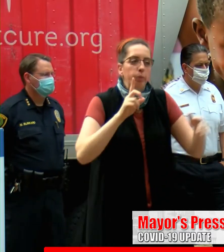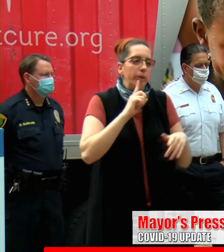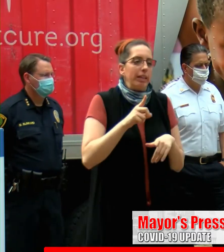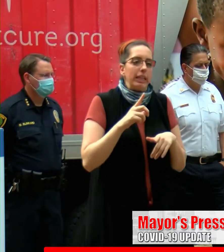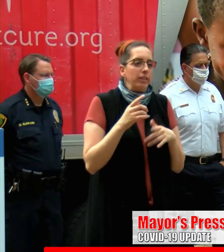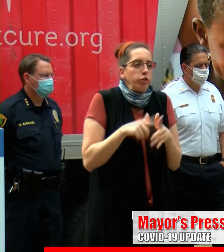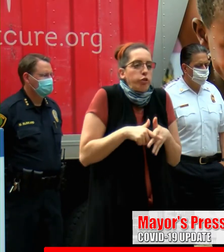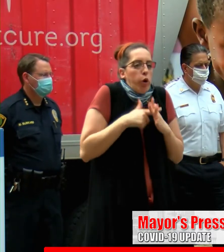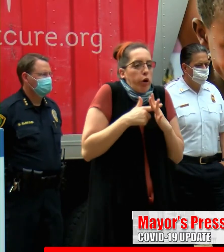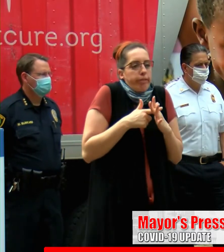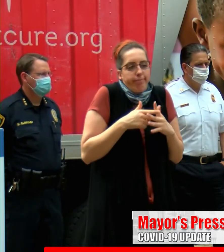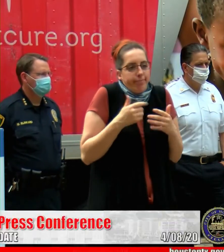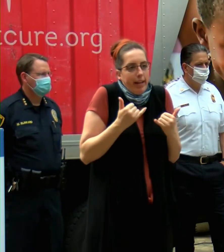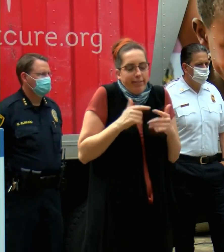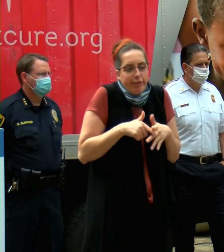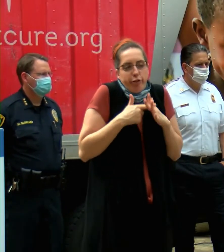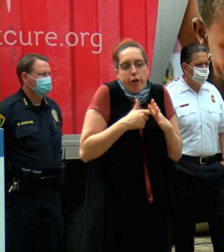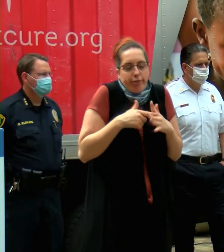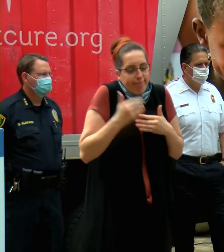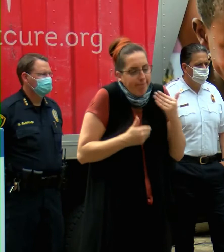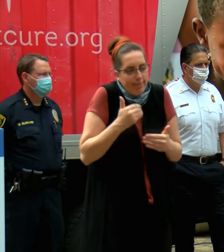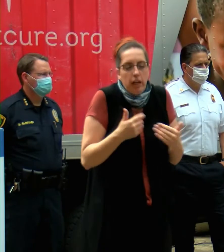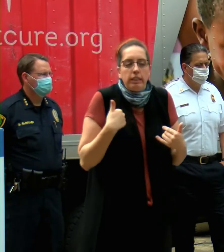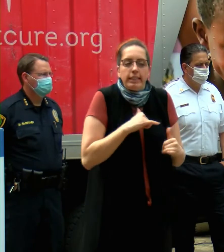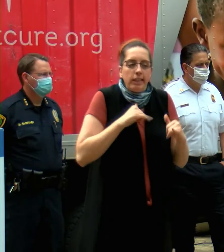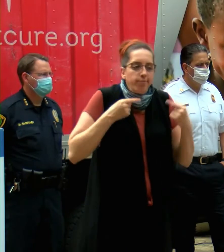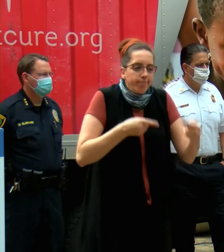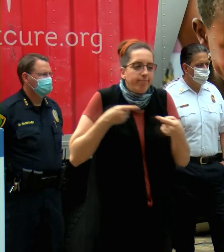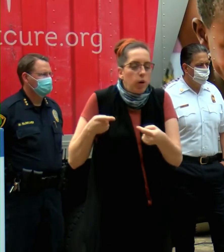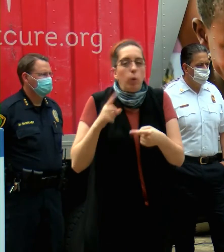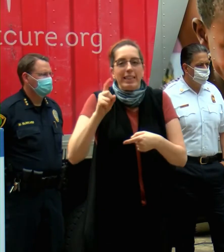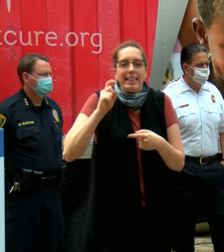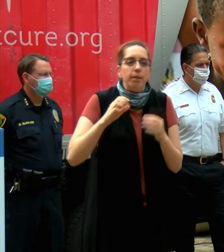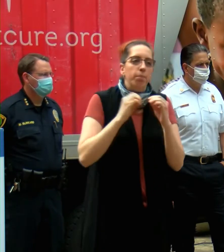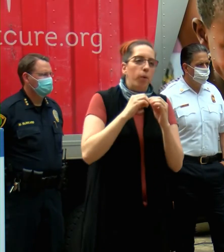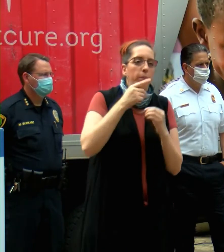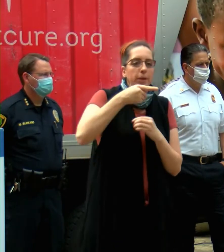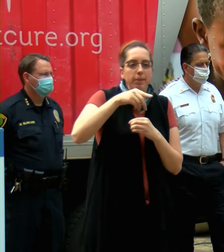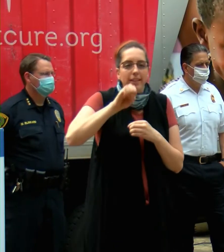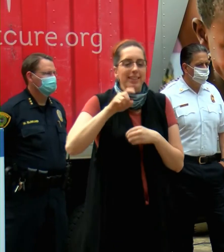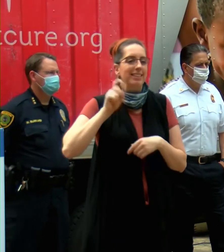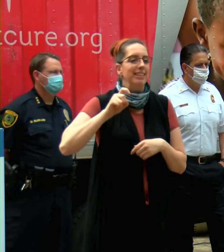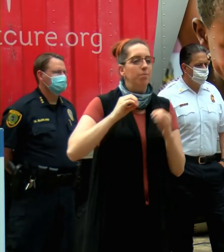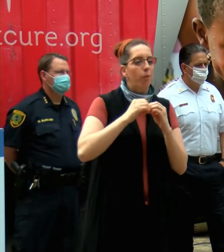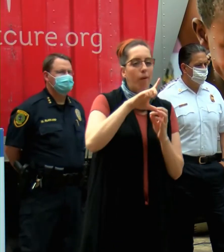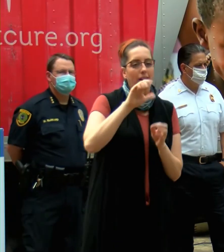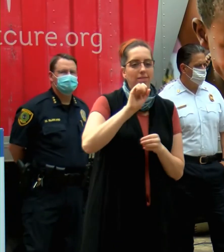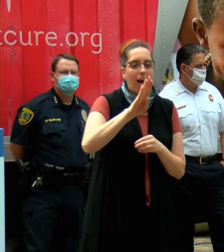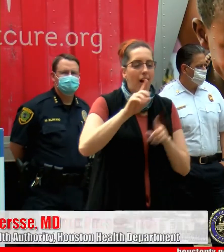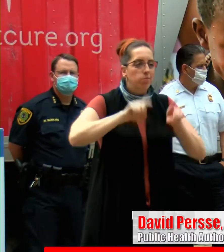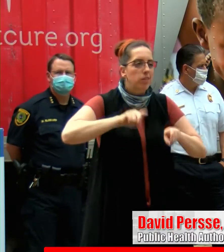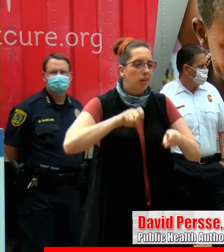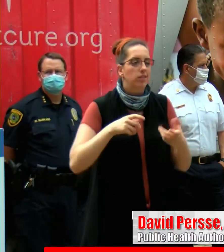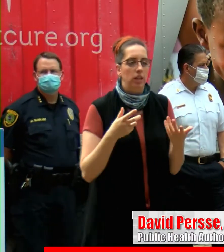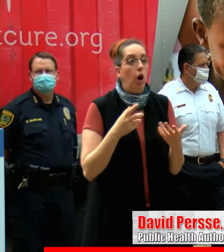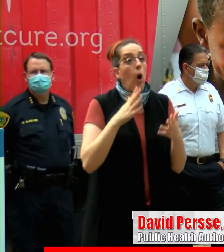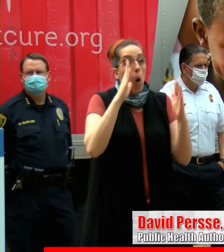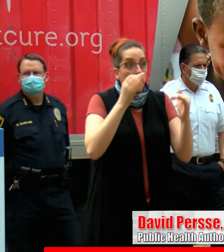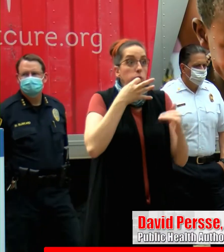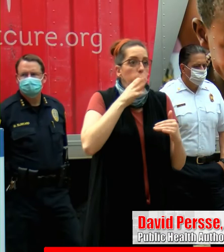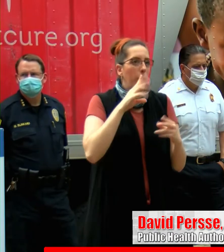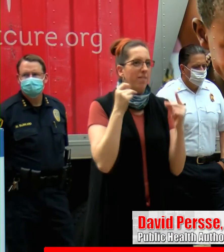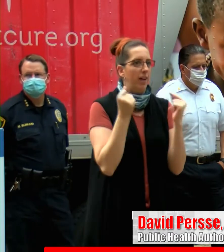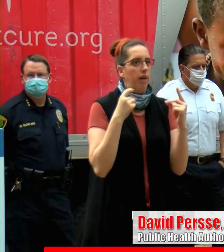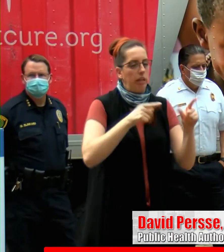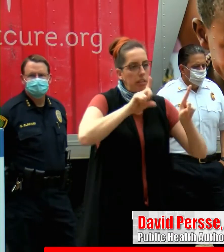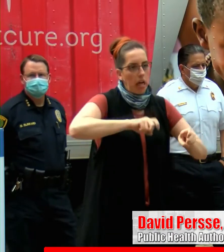infancy. We're facing the same struggles we've had all along, getting PPE, getting laboratory testing. hopefully we'll get laboratory testing with a rapid turnaround. And